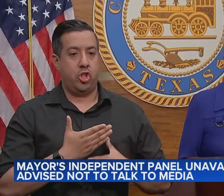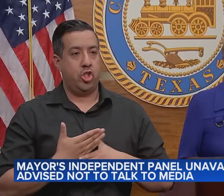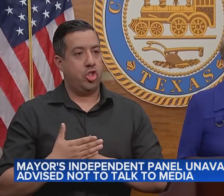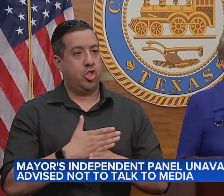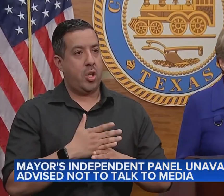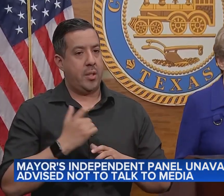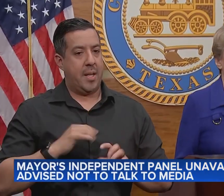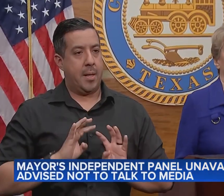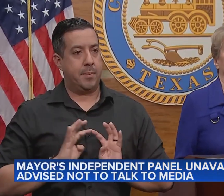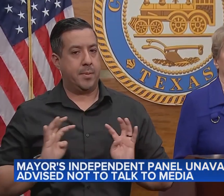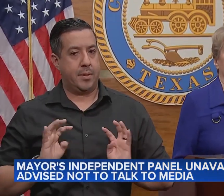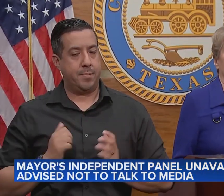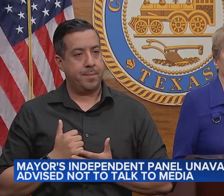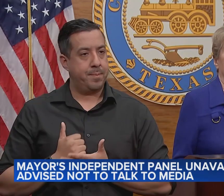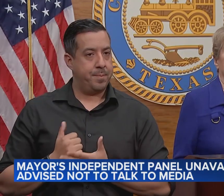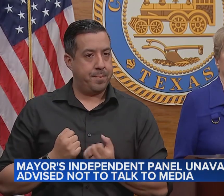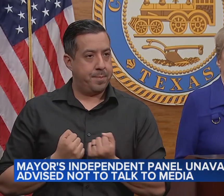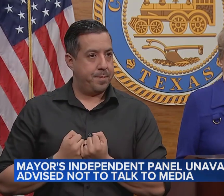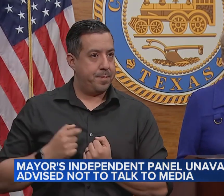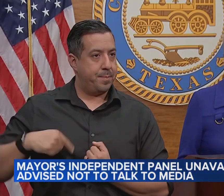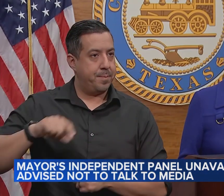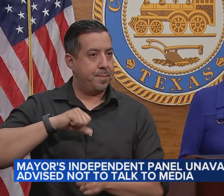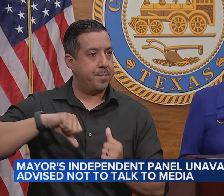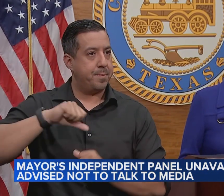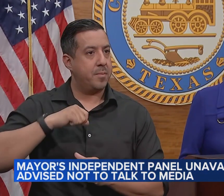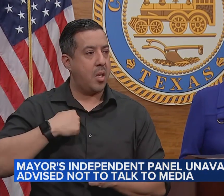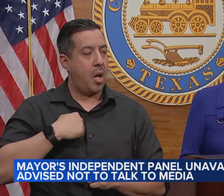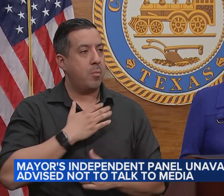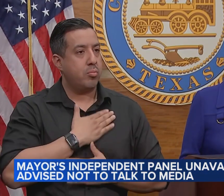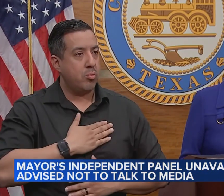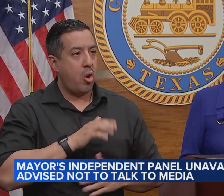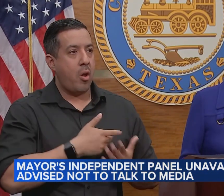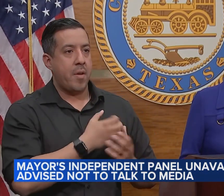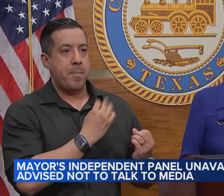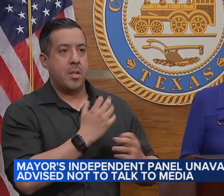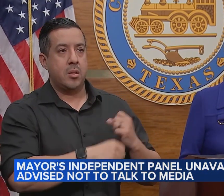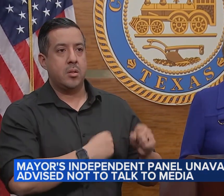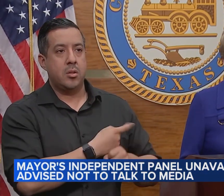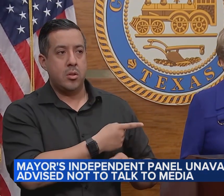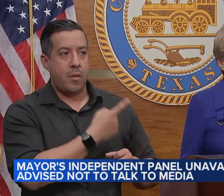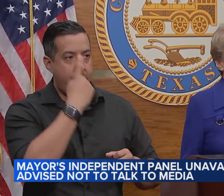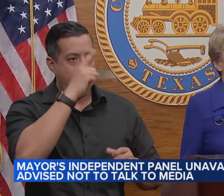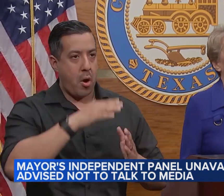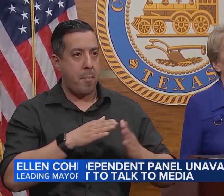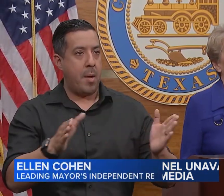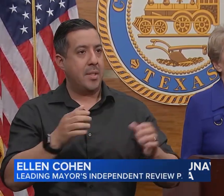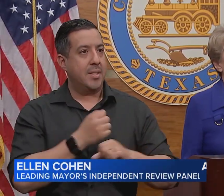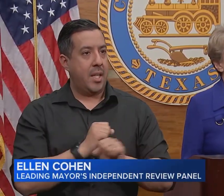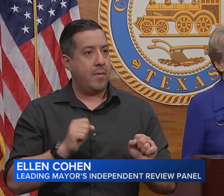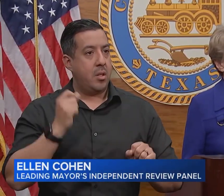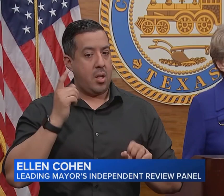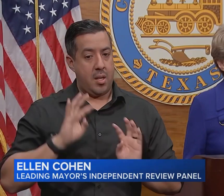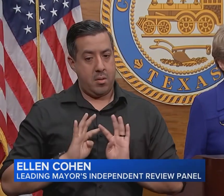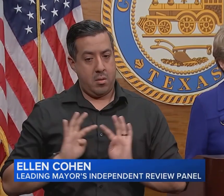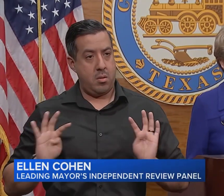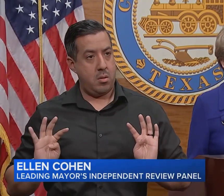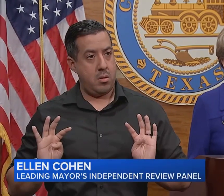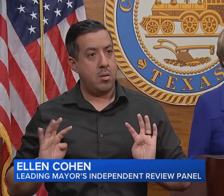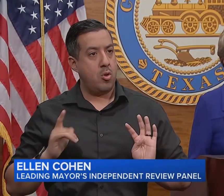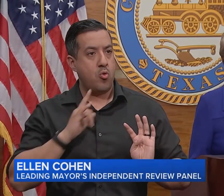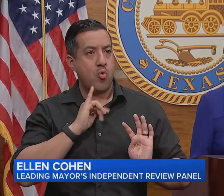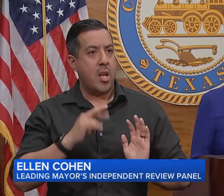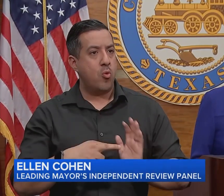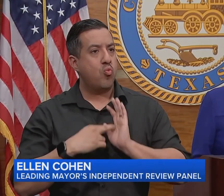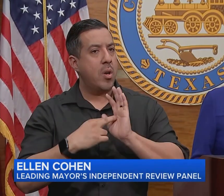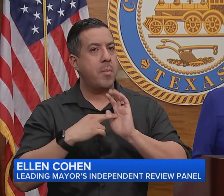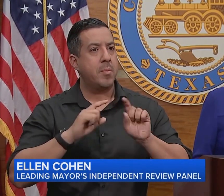member we've heard from so far, Cohen, standing next to the mayor at Wednesday's announcement. I think the panel really represents a